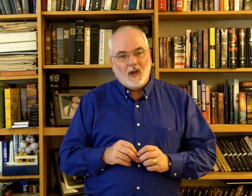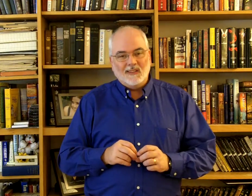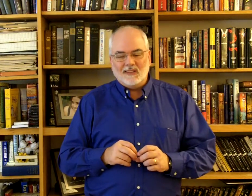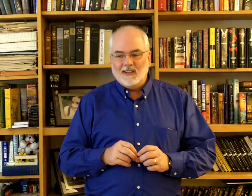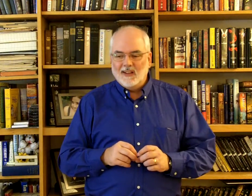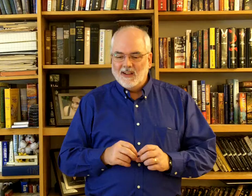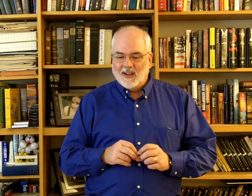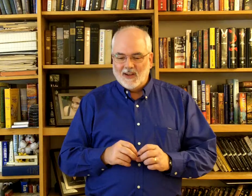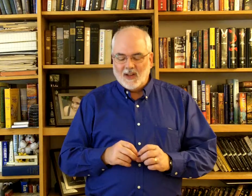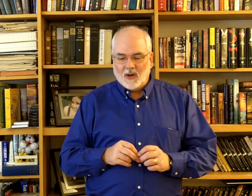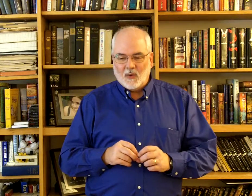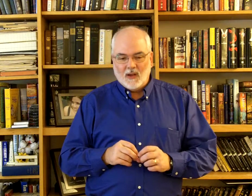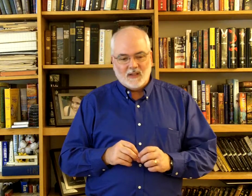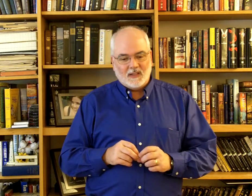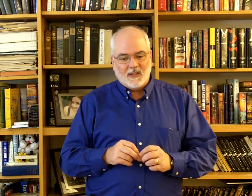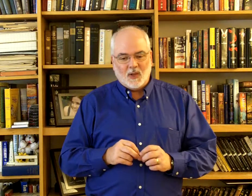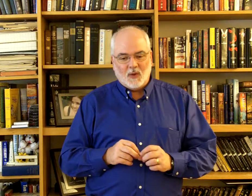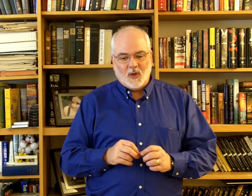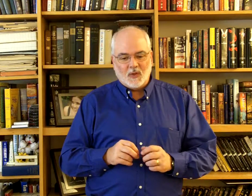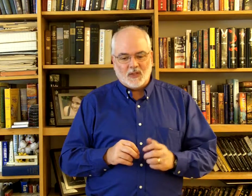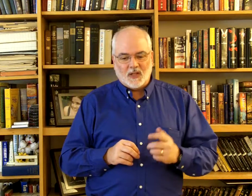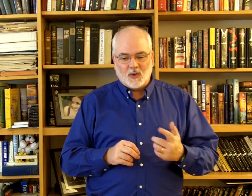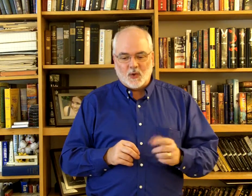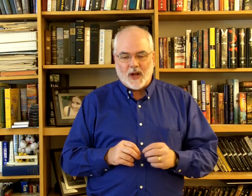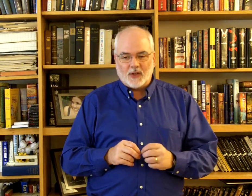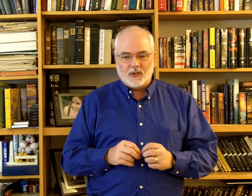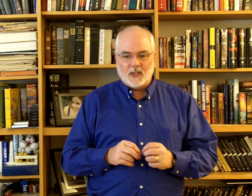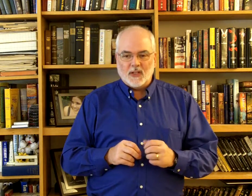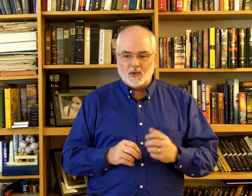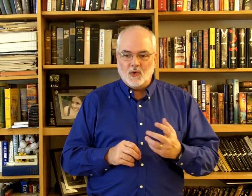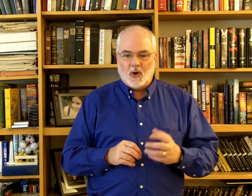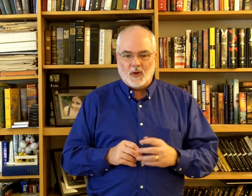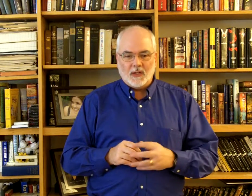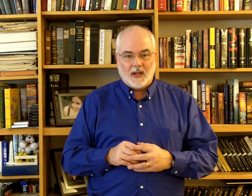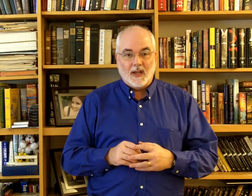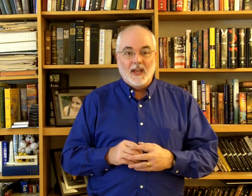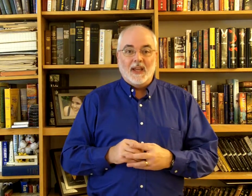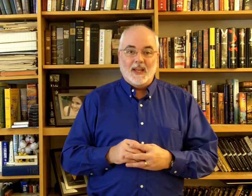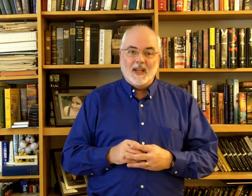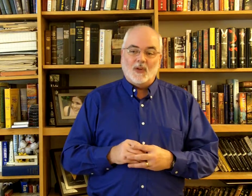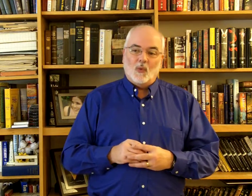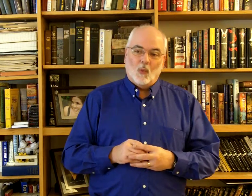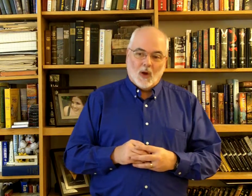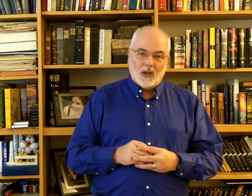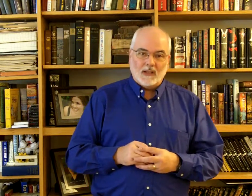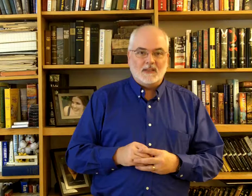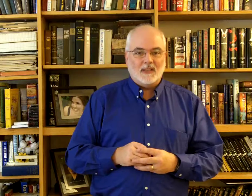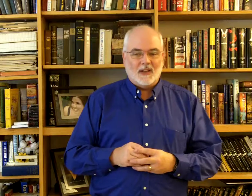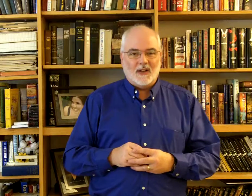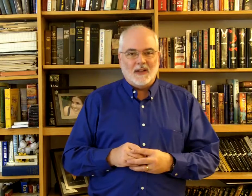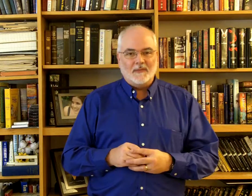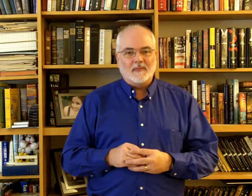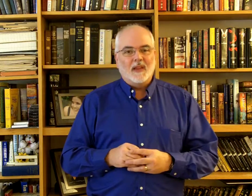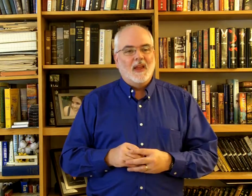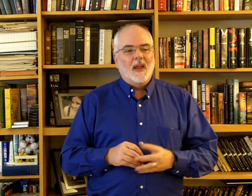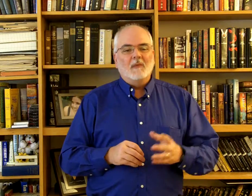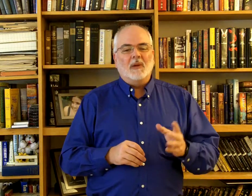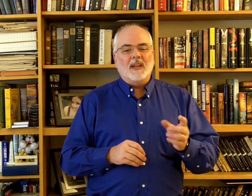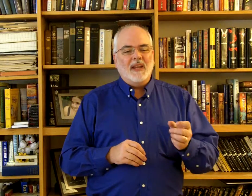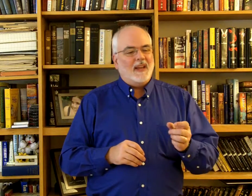'Twas. Another one of those contractions, because it's too hard to say it was. Alright? But it is